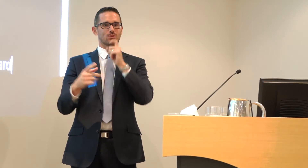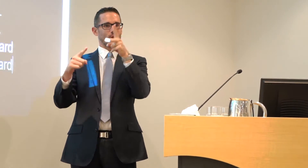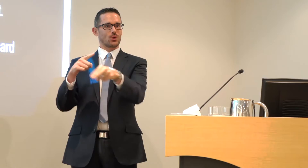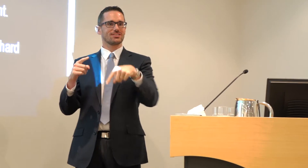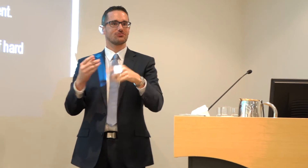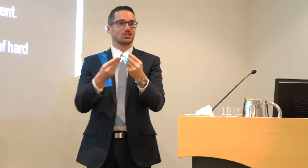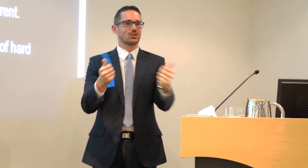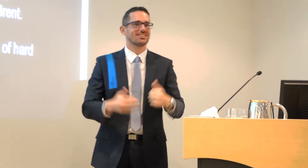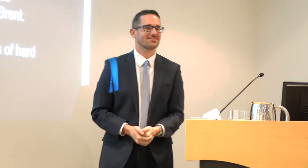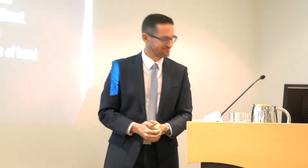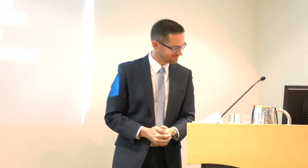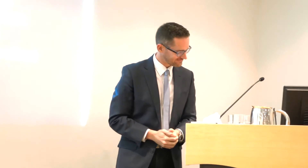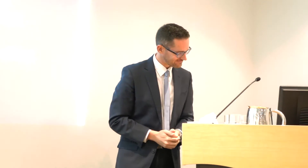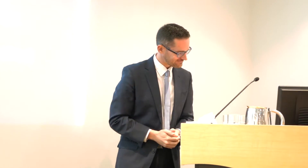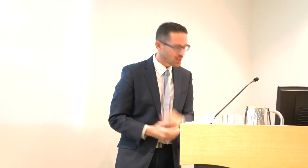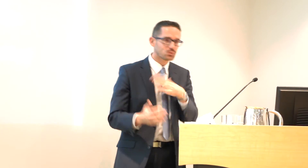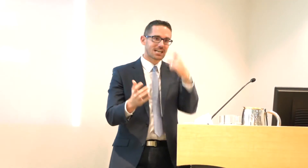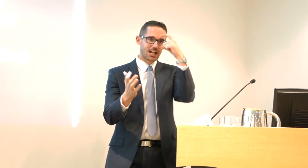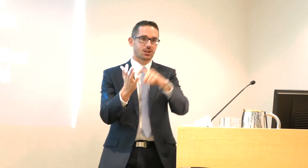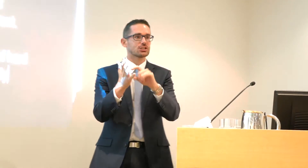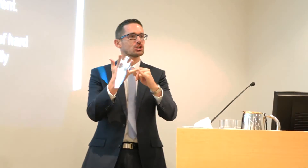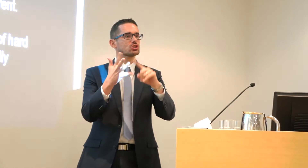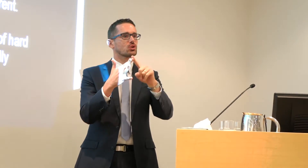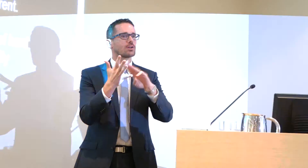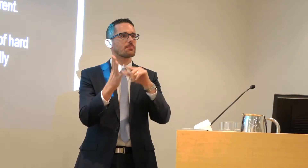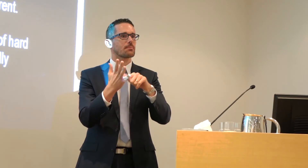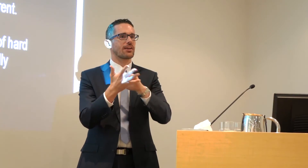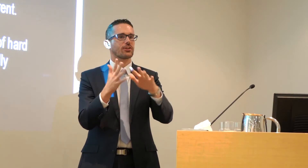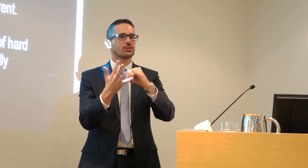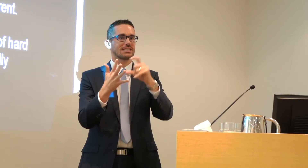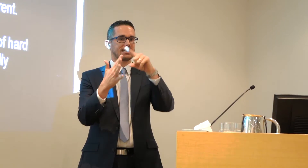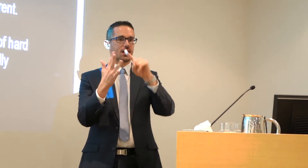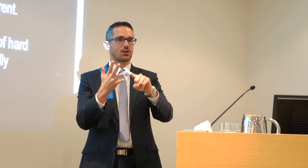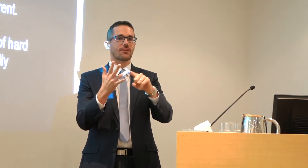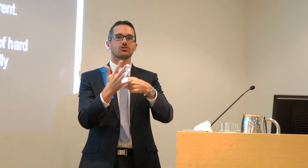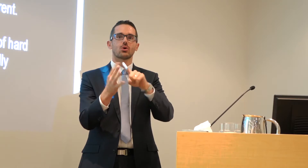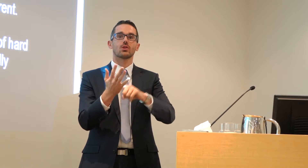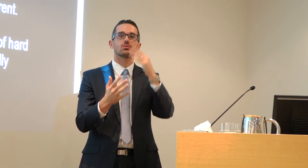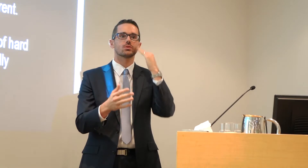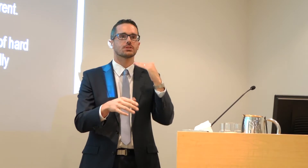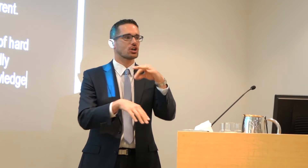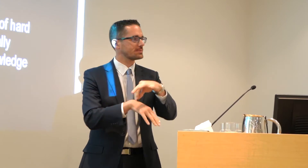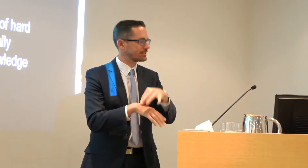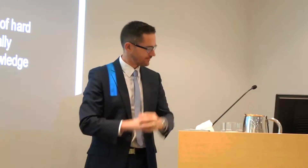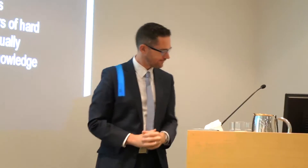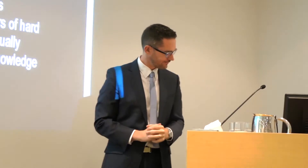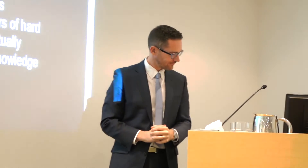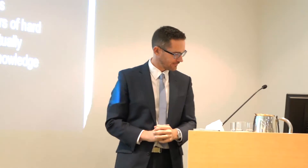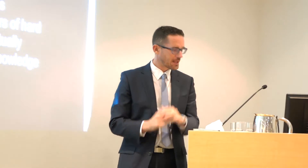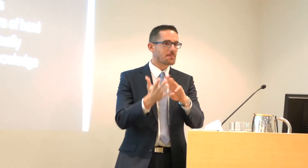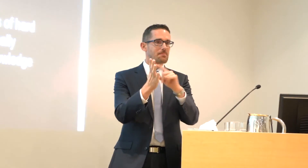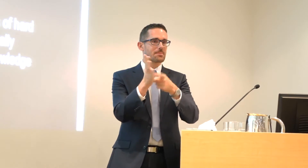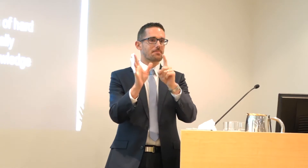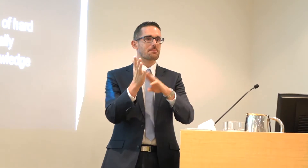quite unbelievable to see that we are actually launching this wonderful resource. I'd like to acknowledge Sue Matthews, the CEO of the Royal